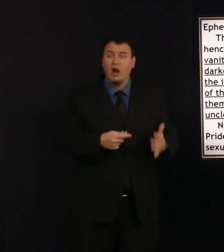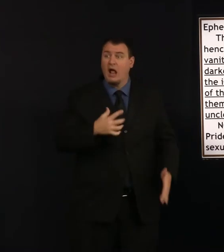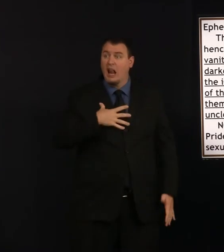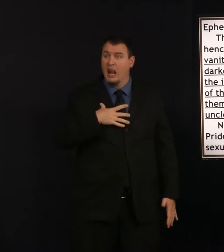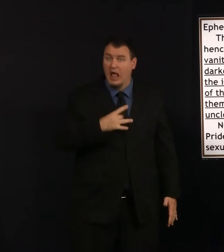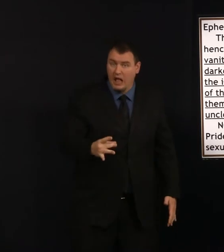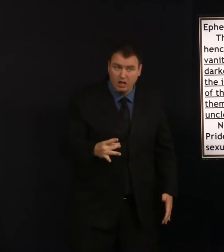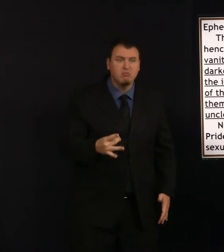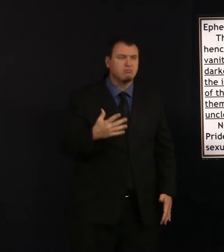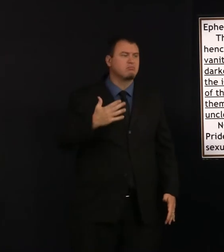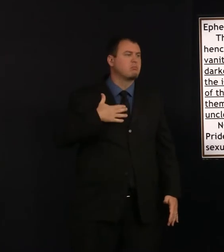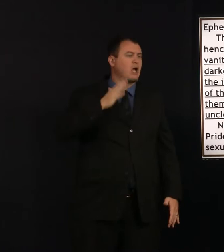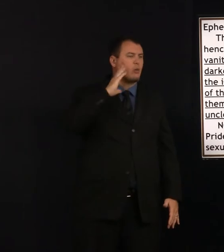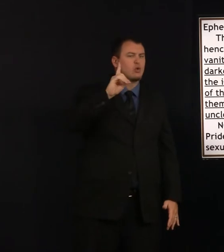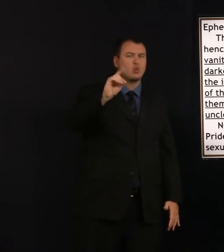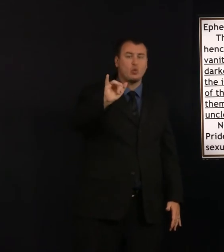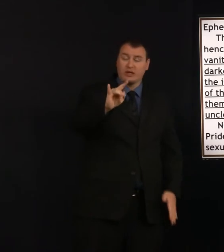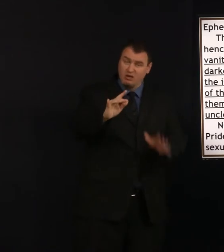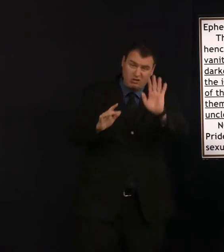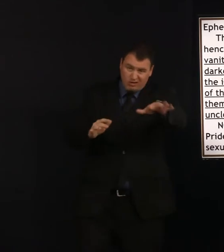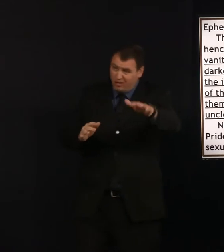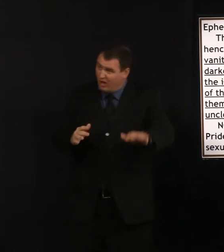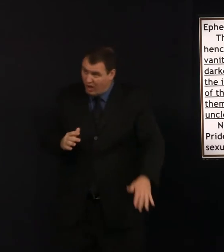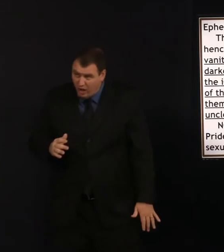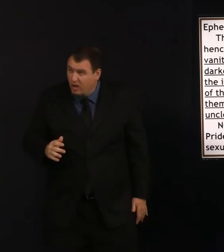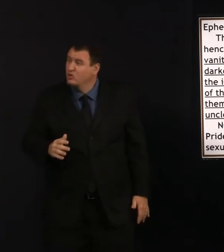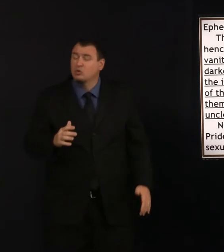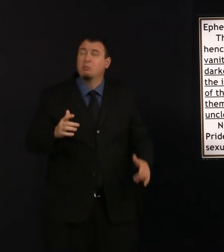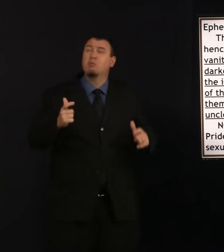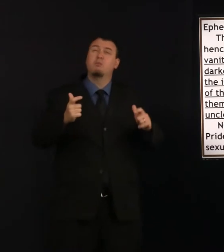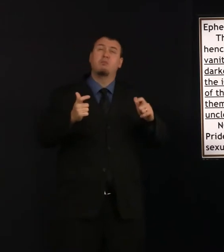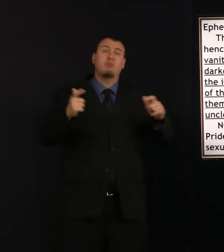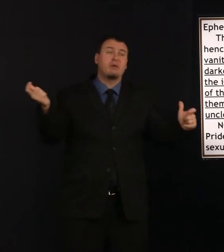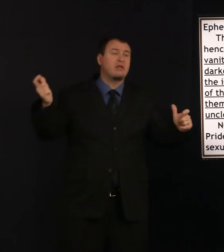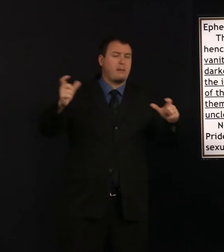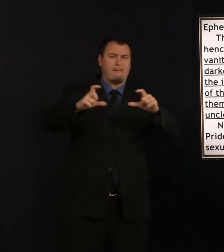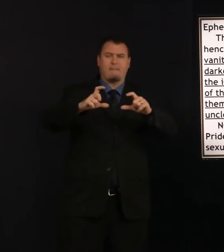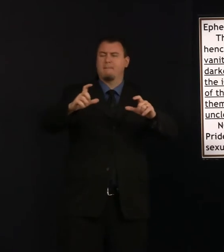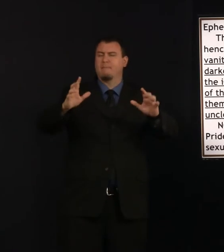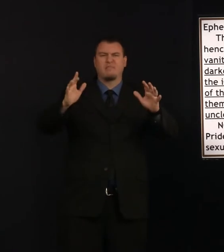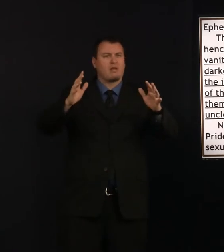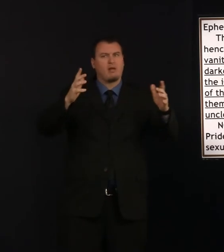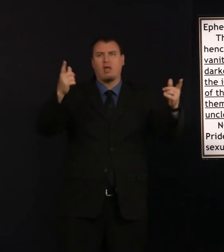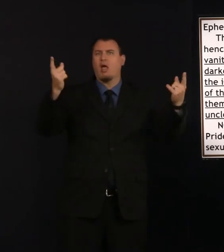But what they want, what they like. There's a big